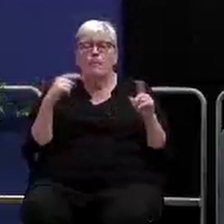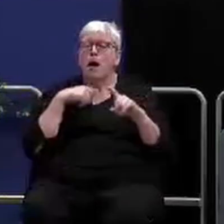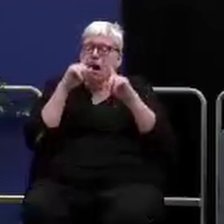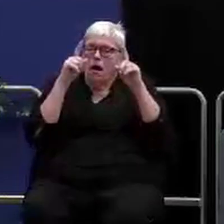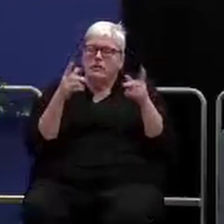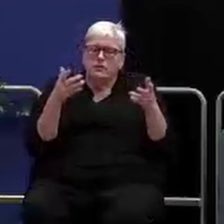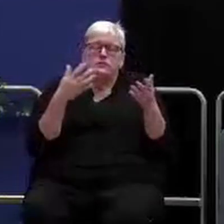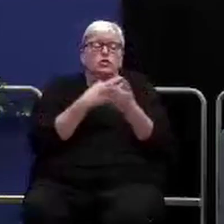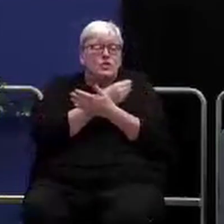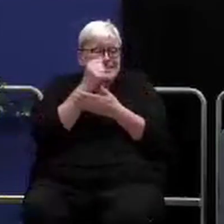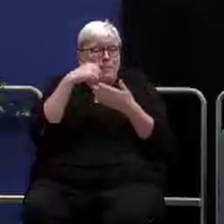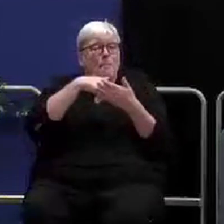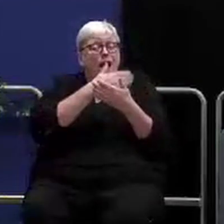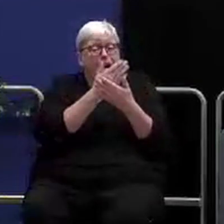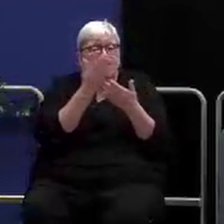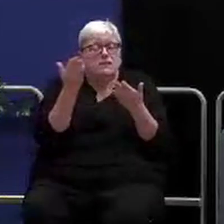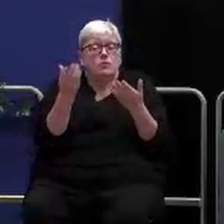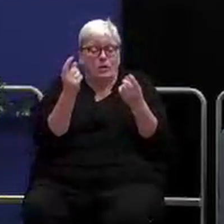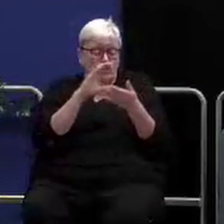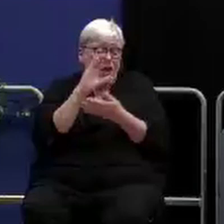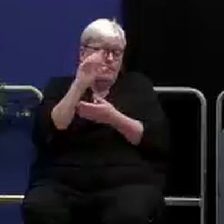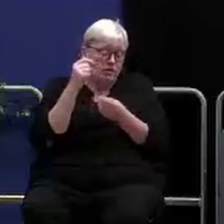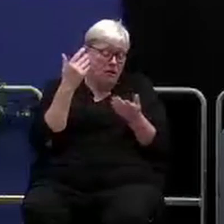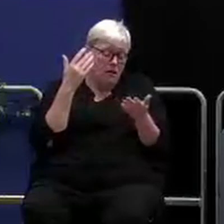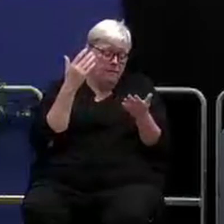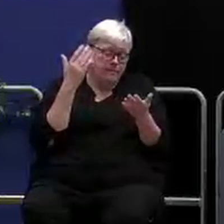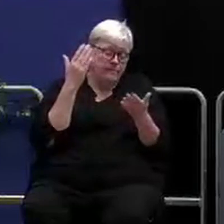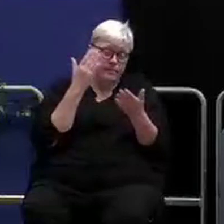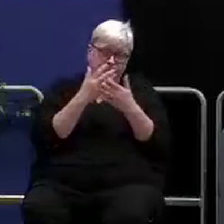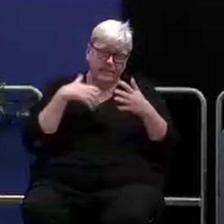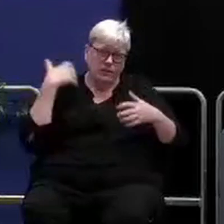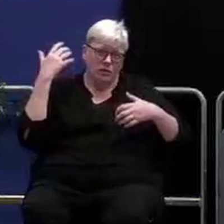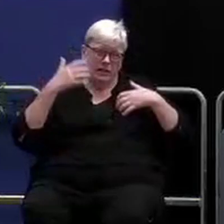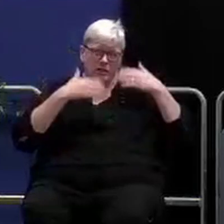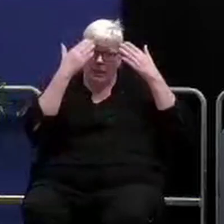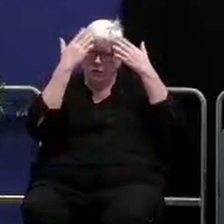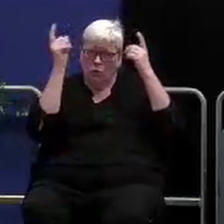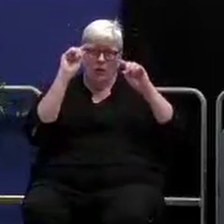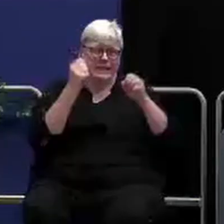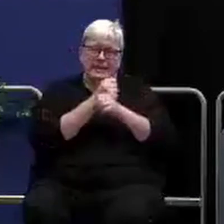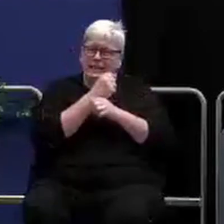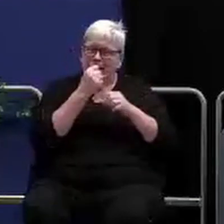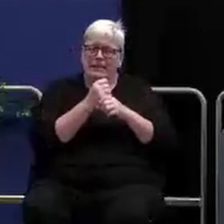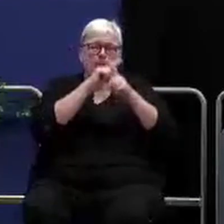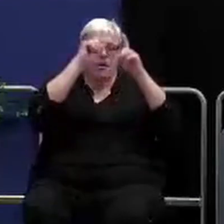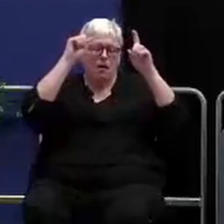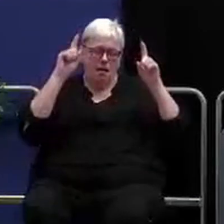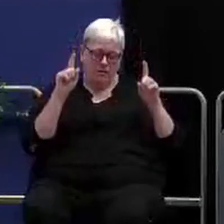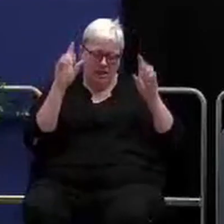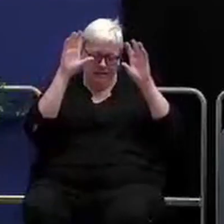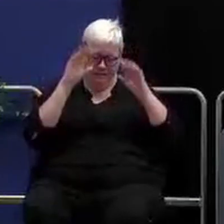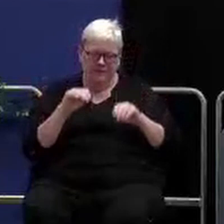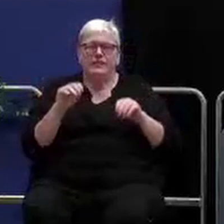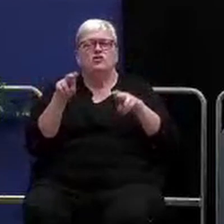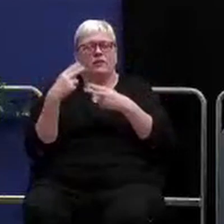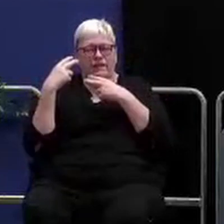But there were bits where there's one chapter, and really annoyingly, I don't know what I did, but I finished revising it and